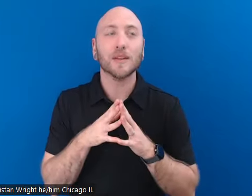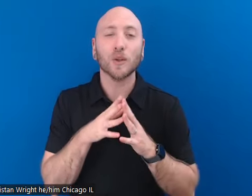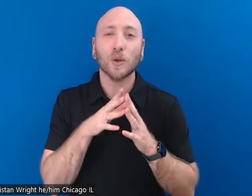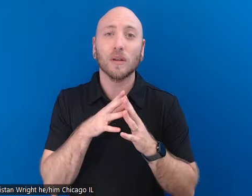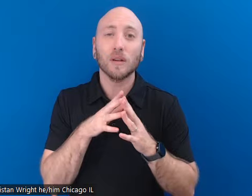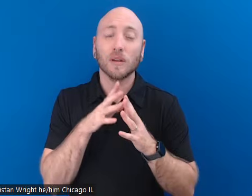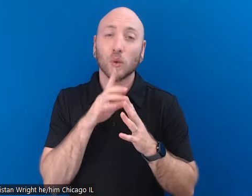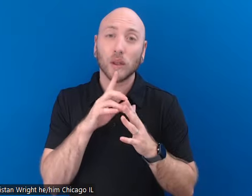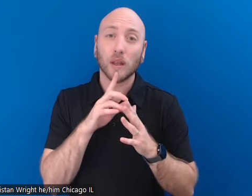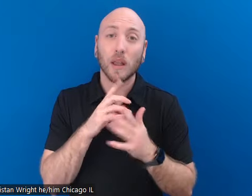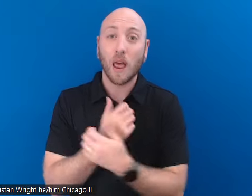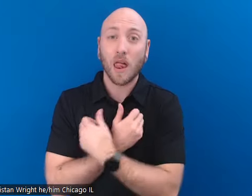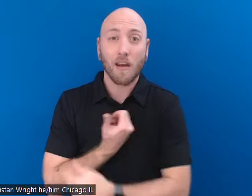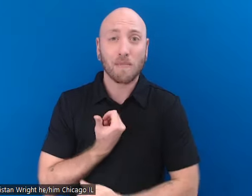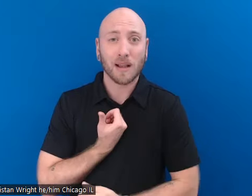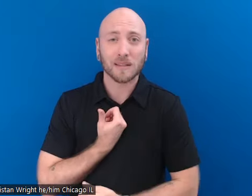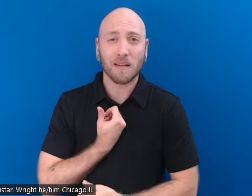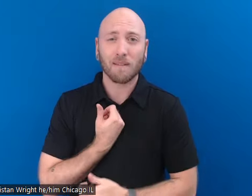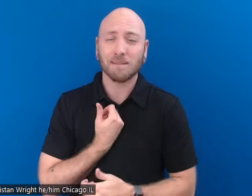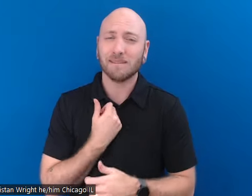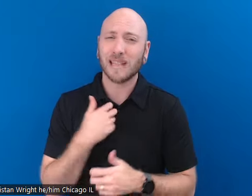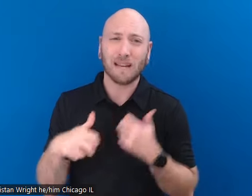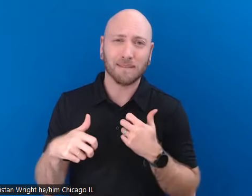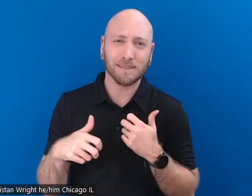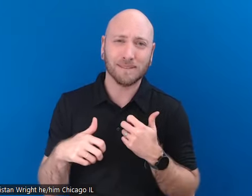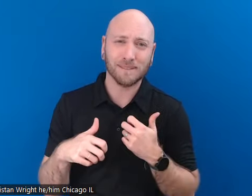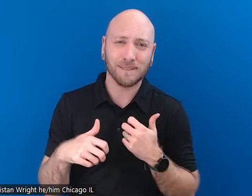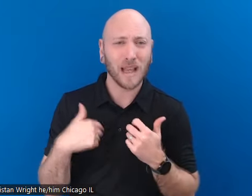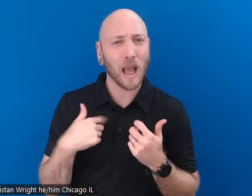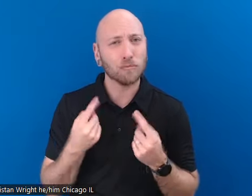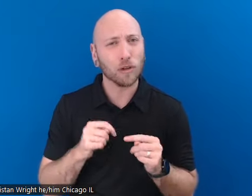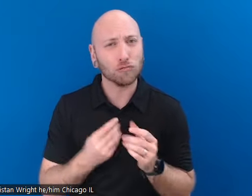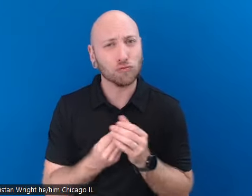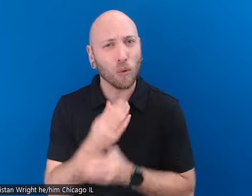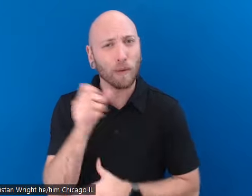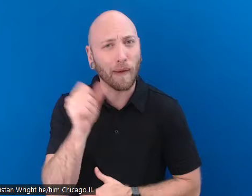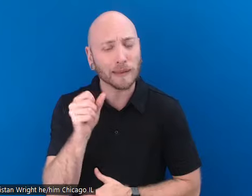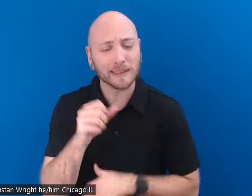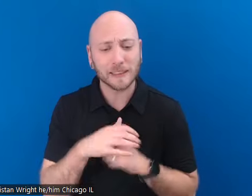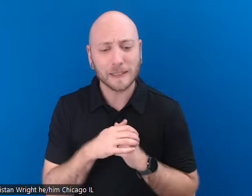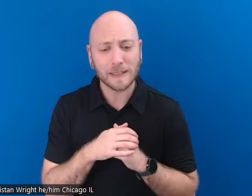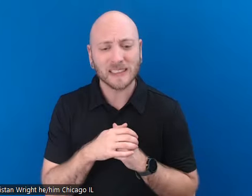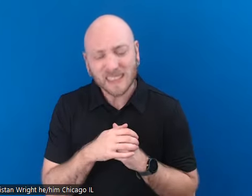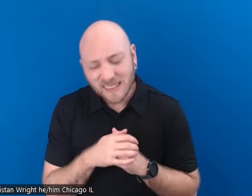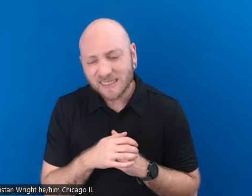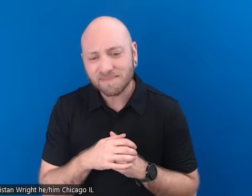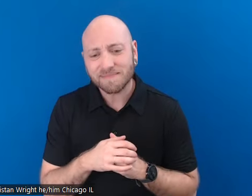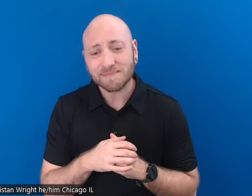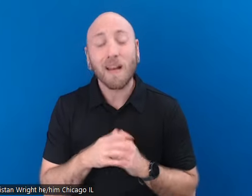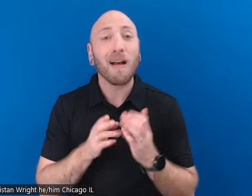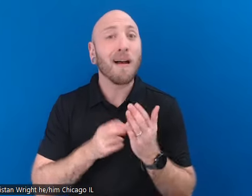in the program. But there's plenty of days where it was, I really don't want to go to a meeting tonight,